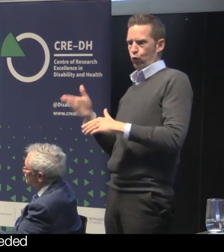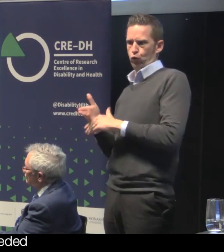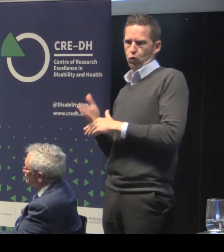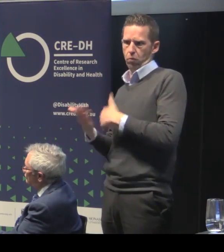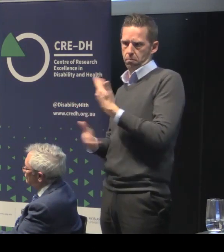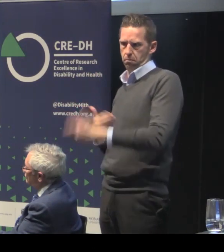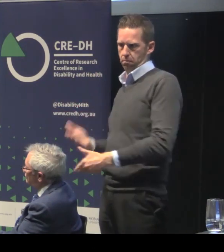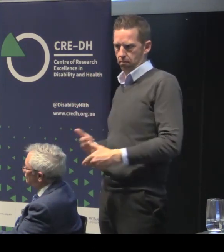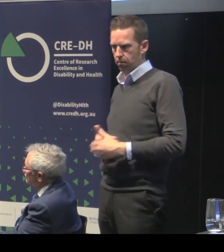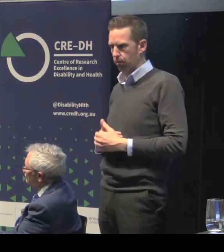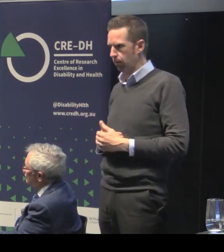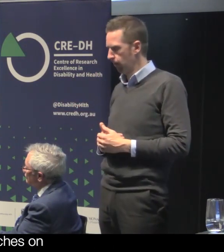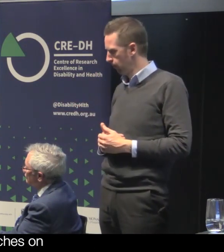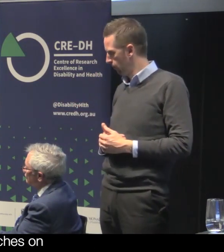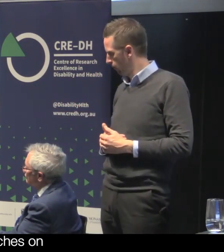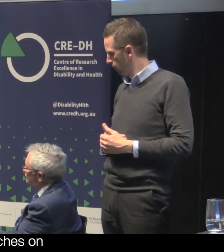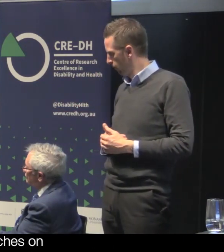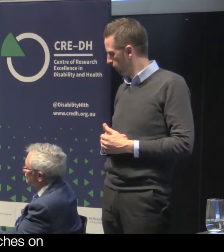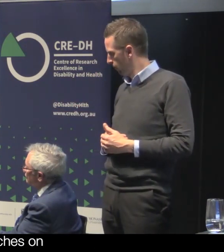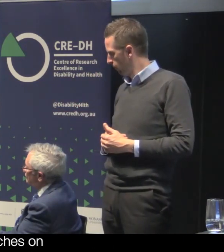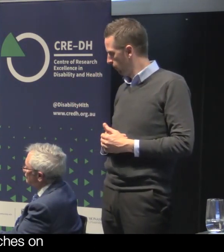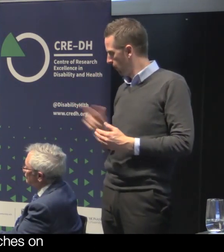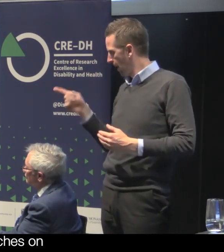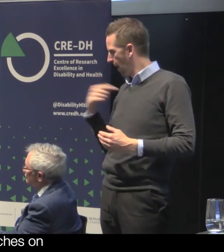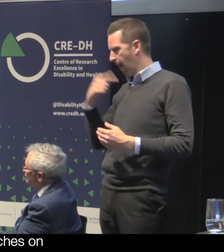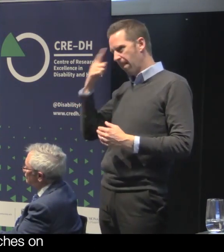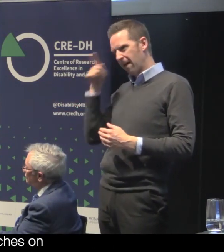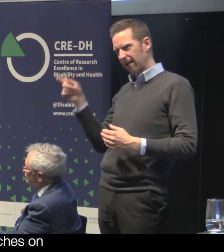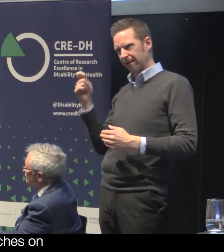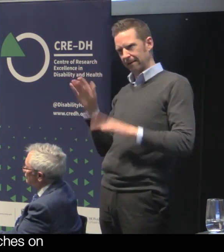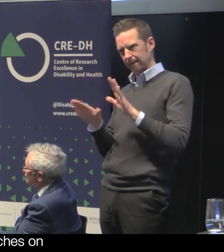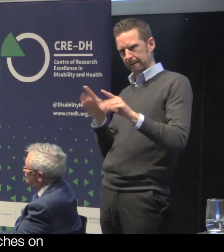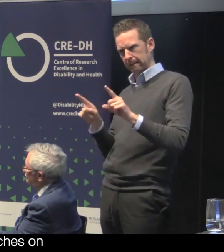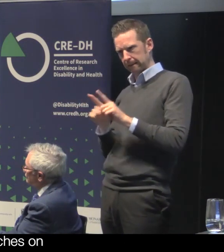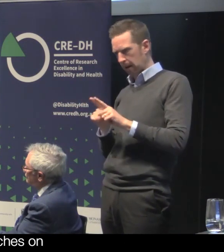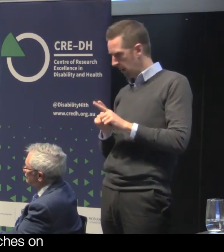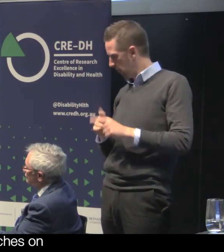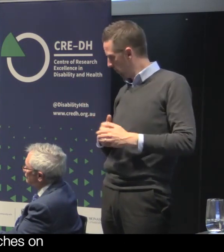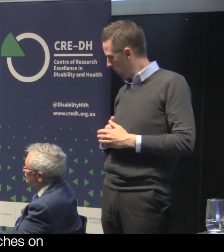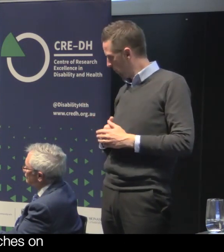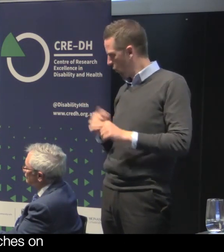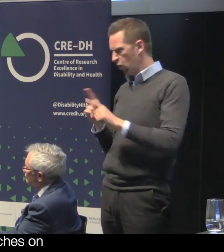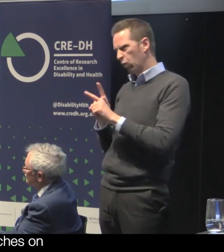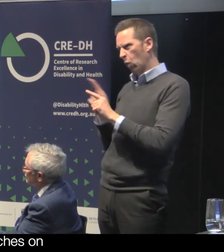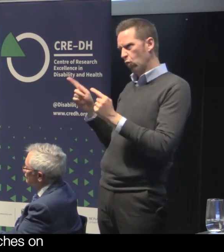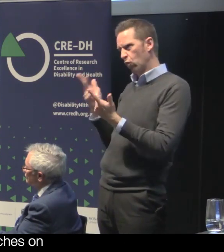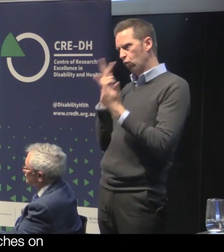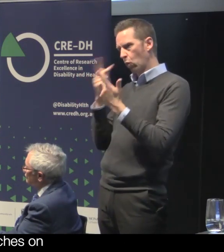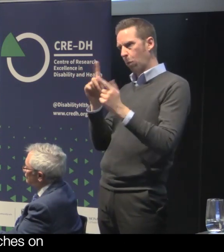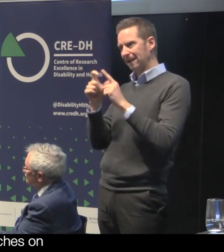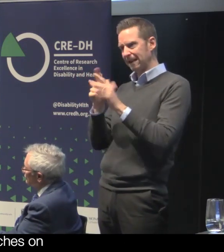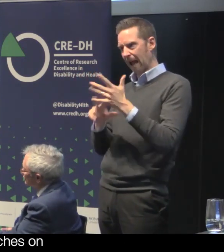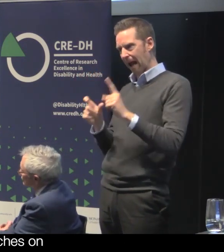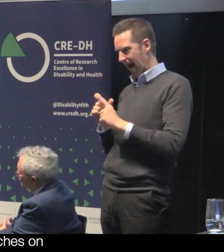them. And I think the sad thing is, and it also reflects on what David